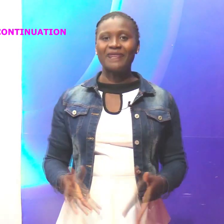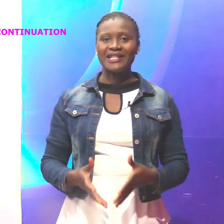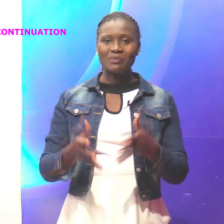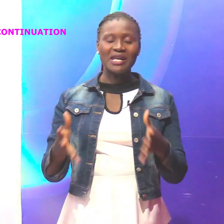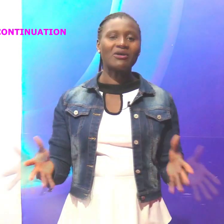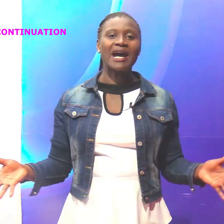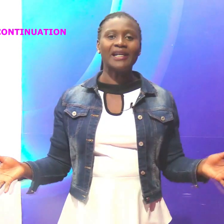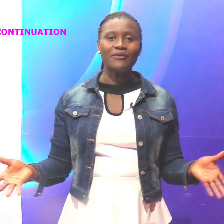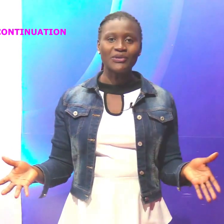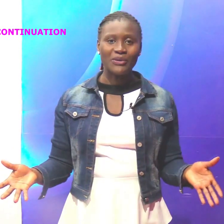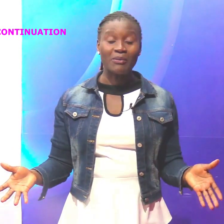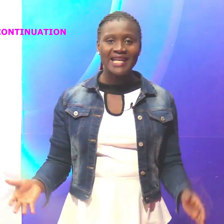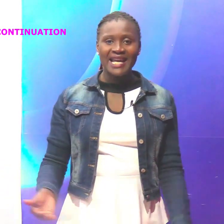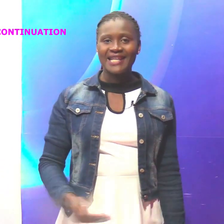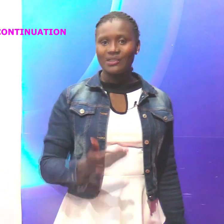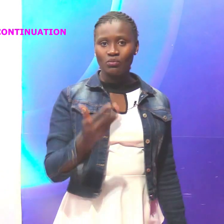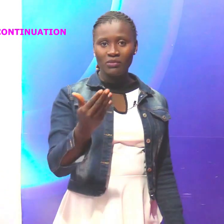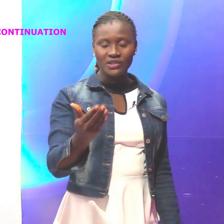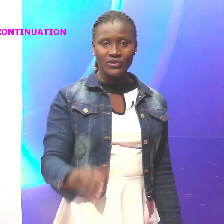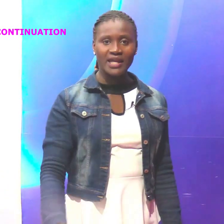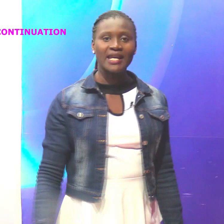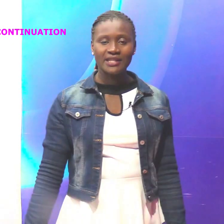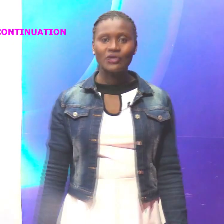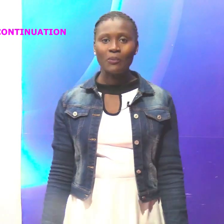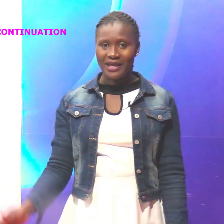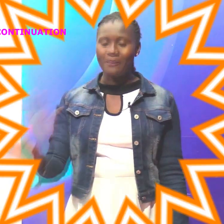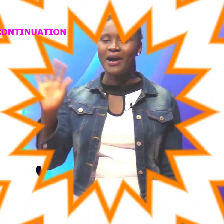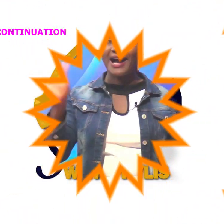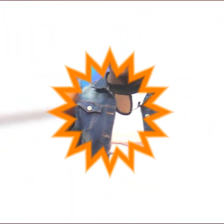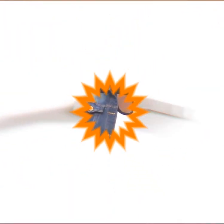teacher, Phylis Meriko. I love you so much. Let us meet on the next topic. Bye.